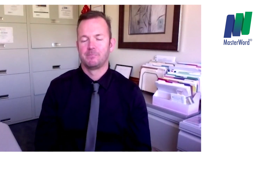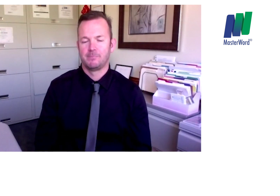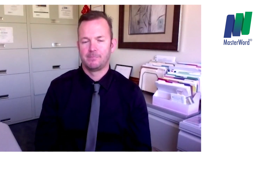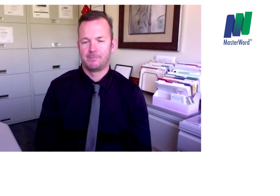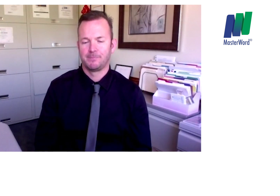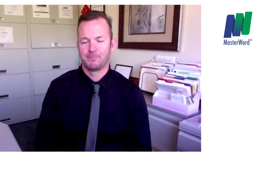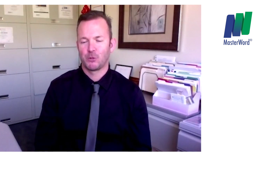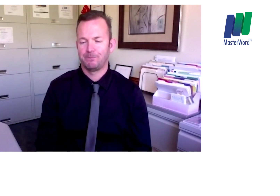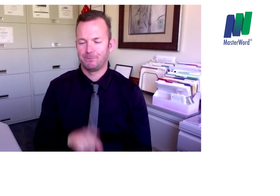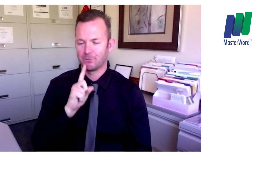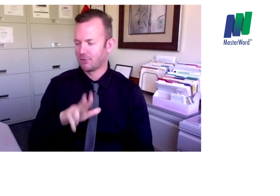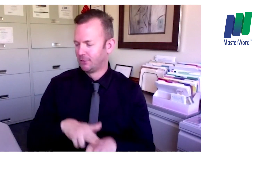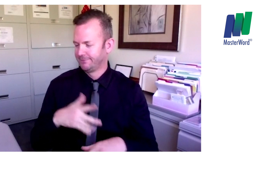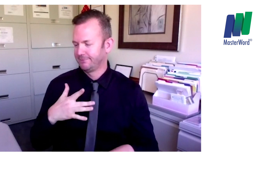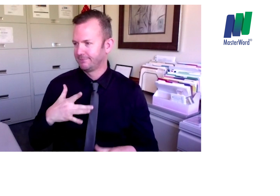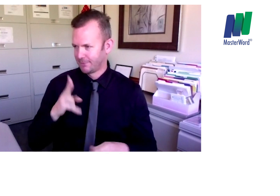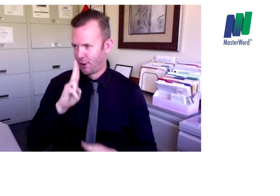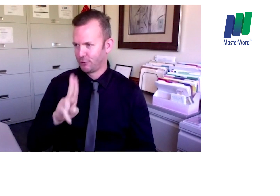Of course.